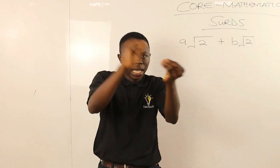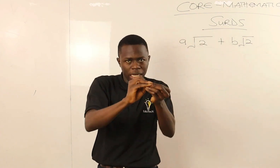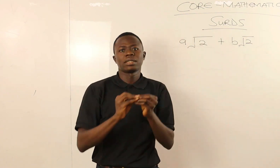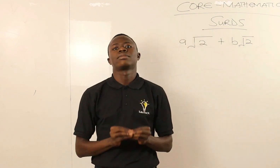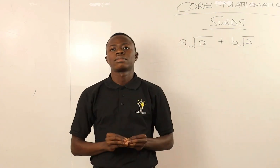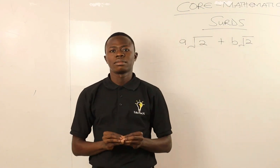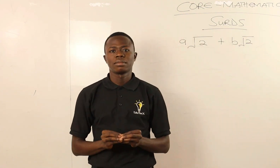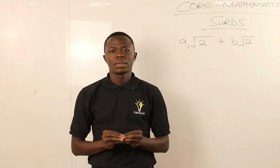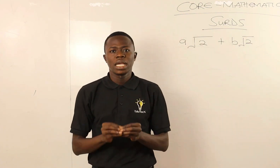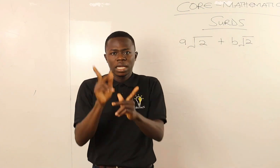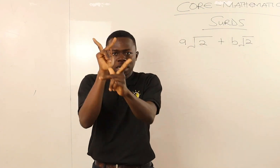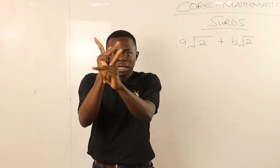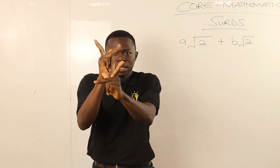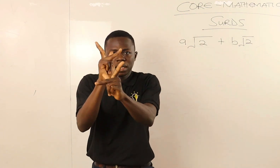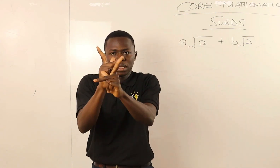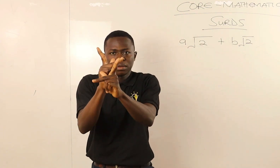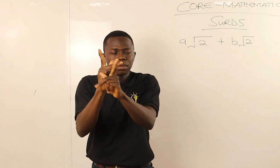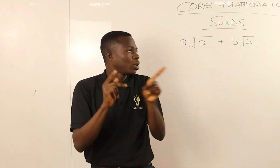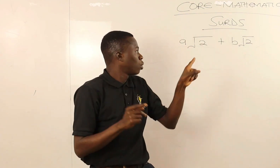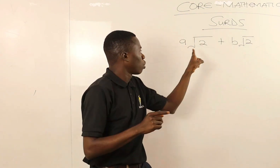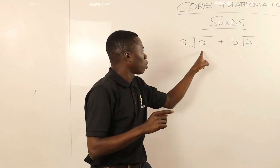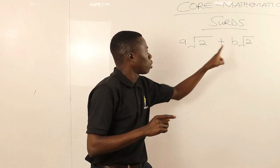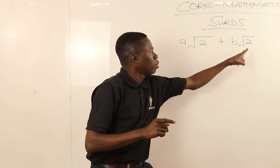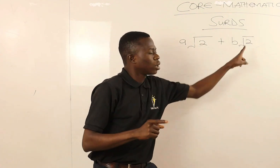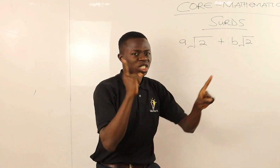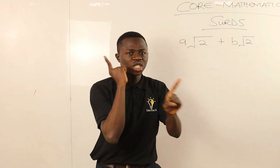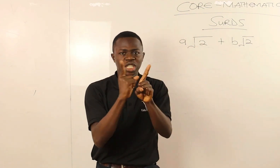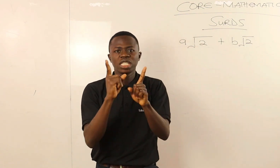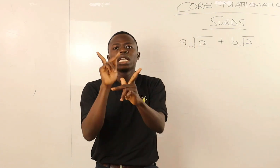we add or subtract those isolated numbers.